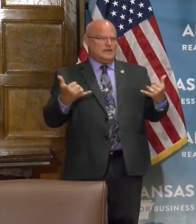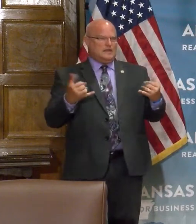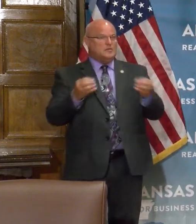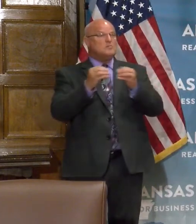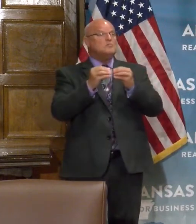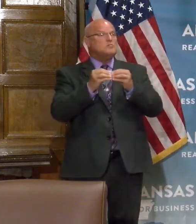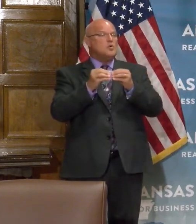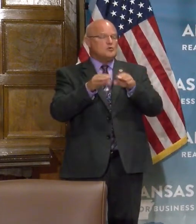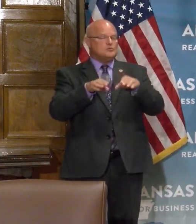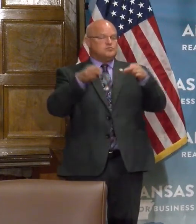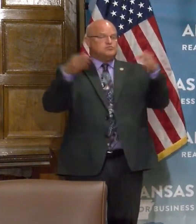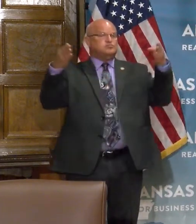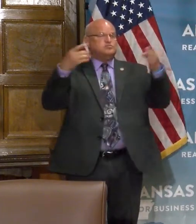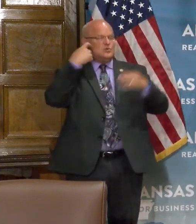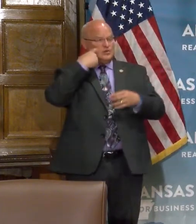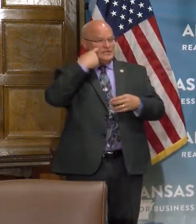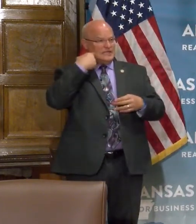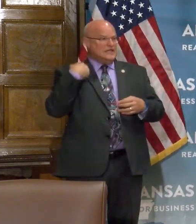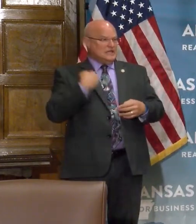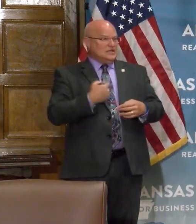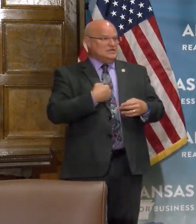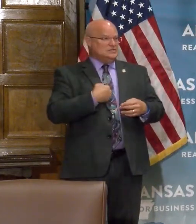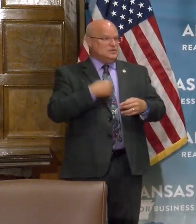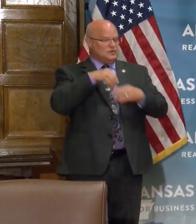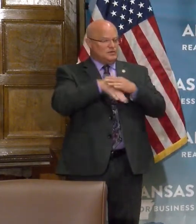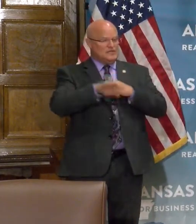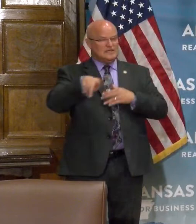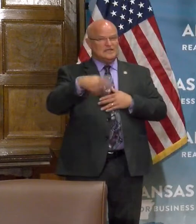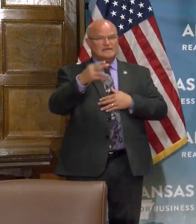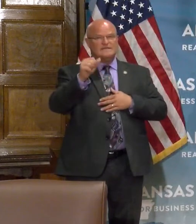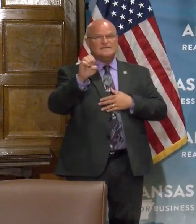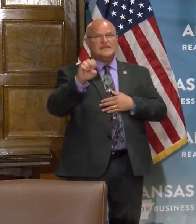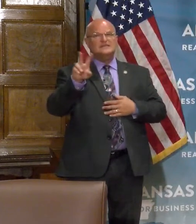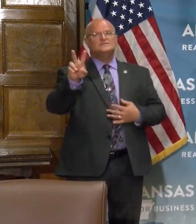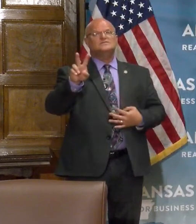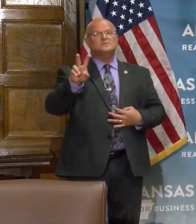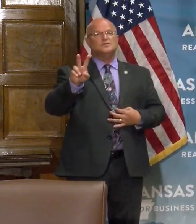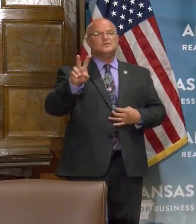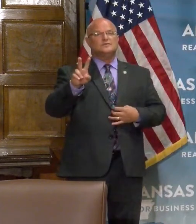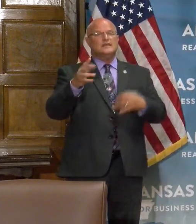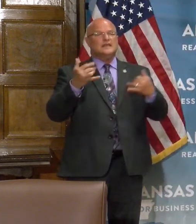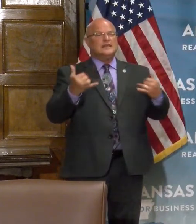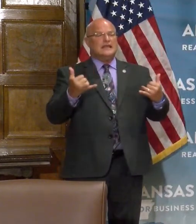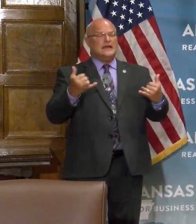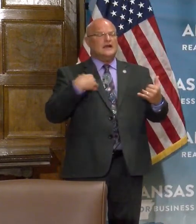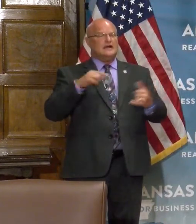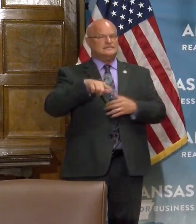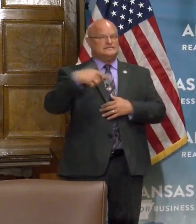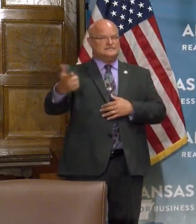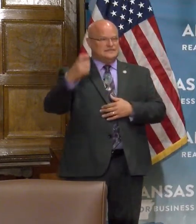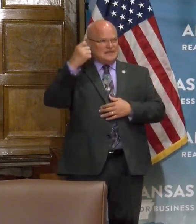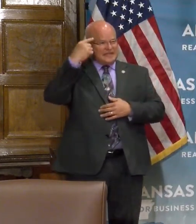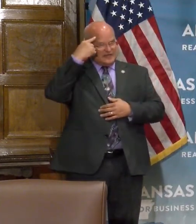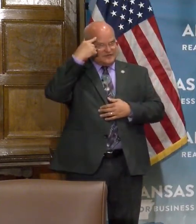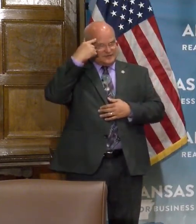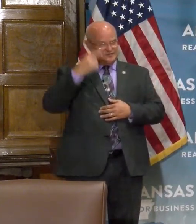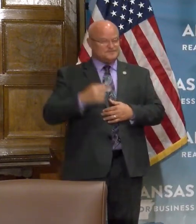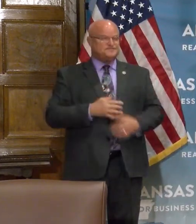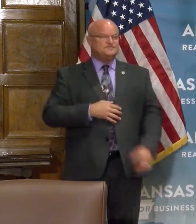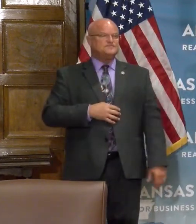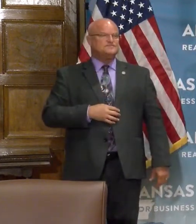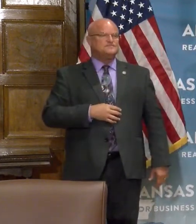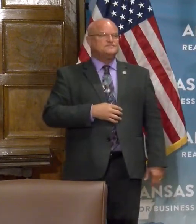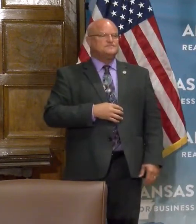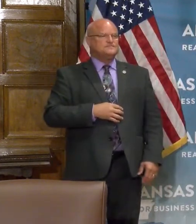further recently as we went into phase 2. And with that, I'll go ahead and turn it back over to the governor.